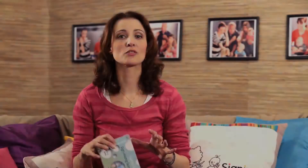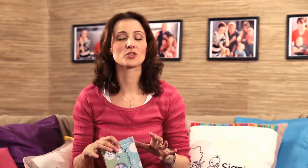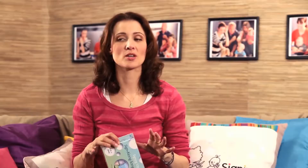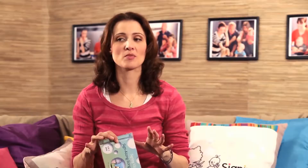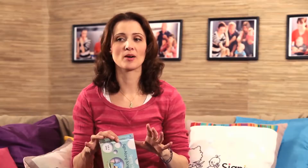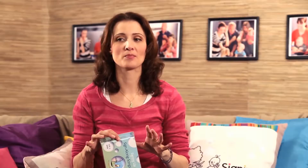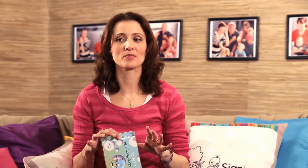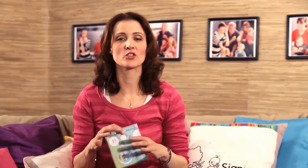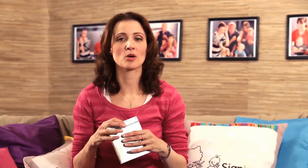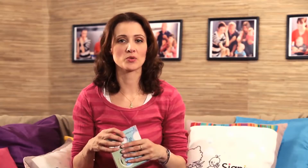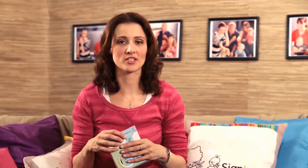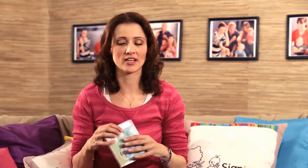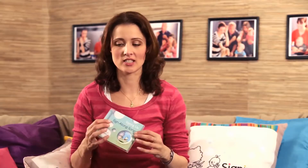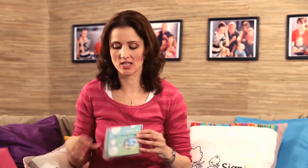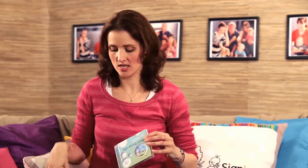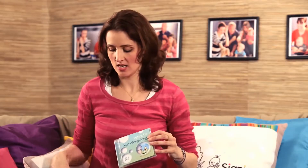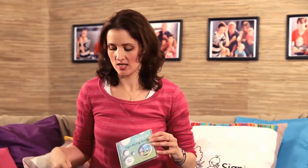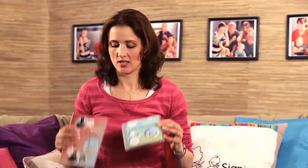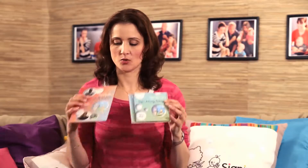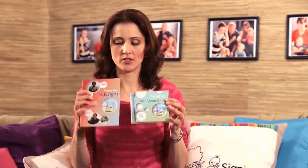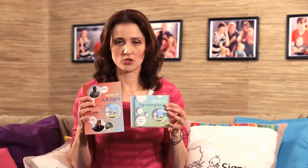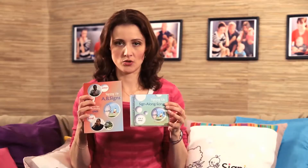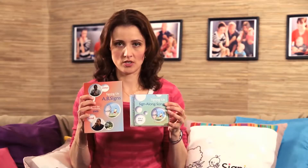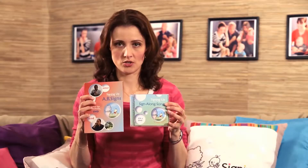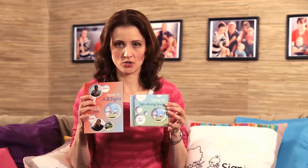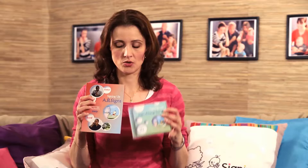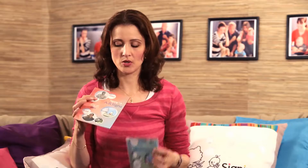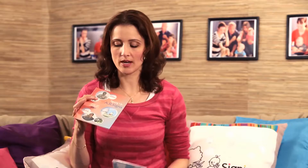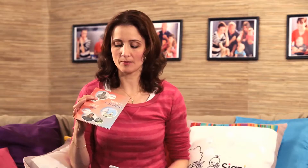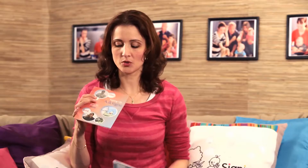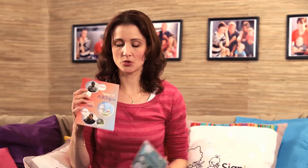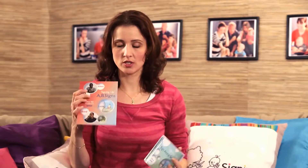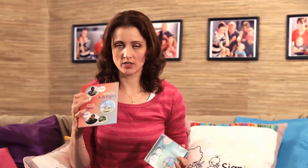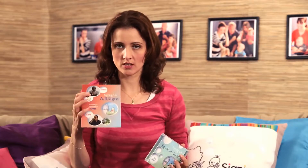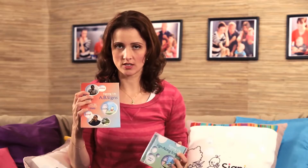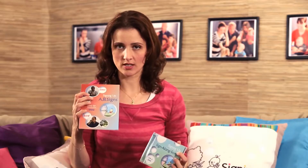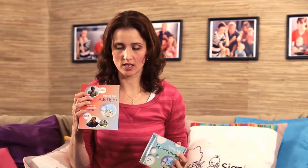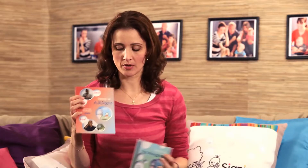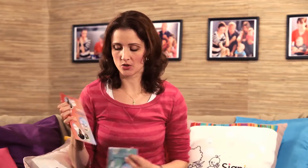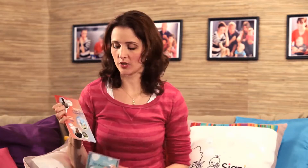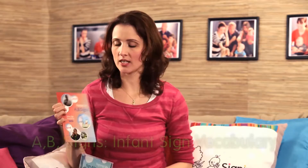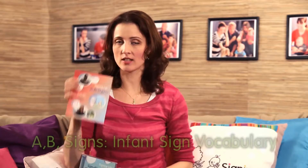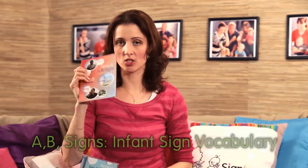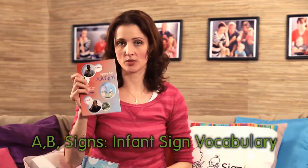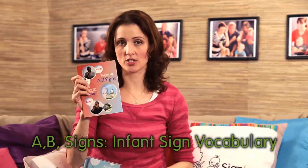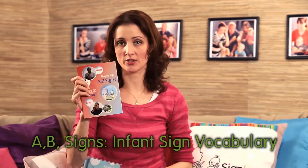for some things to help you with the signs, just want to show you these two DVDs that Signing Up has created. This one is